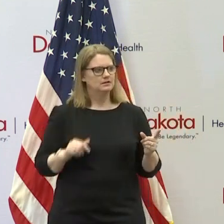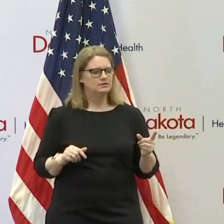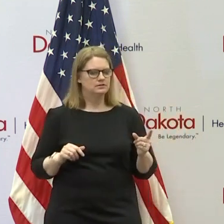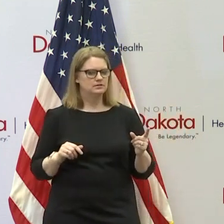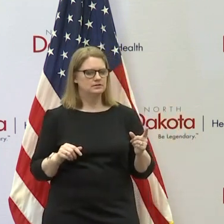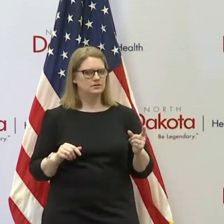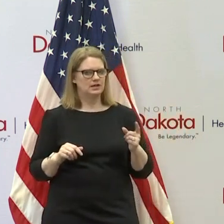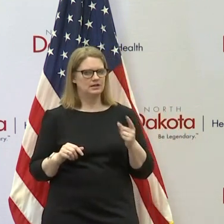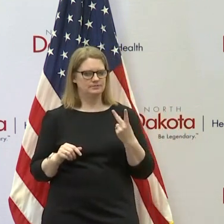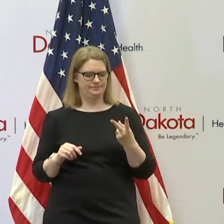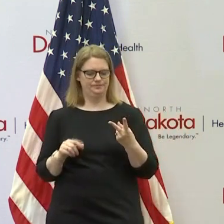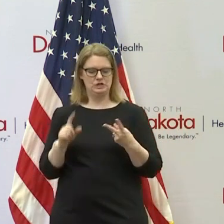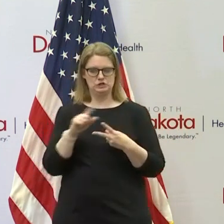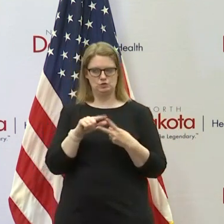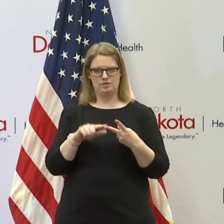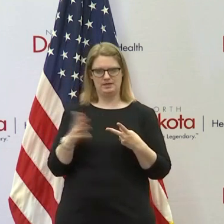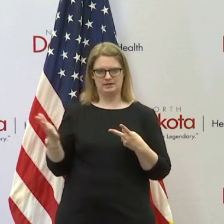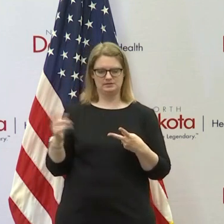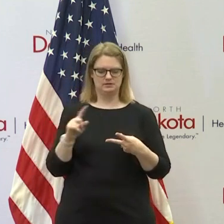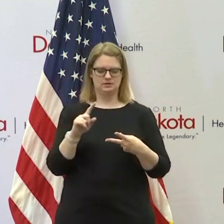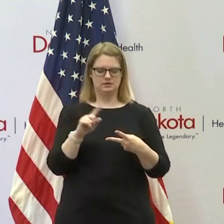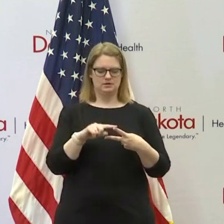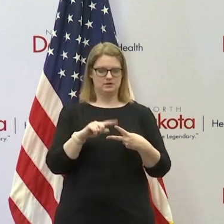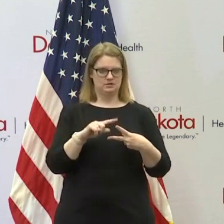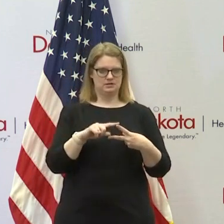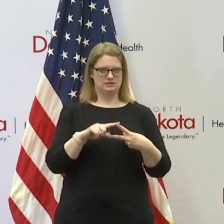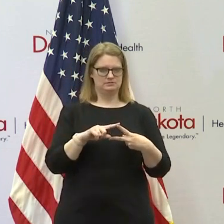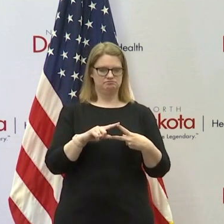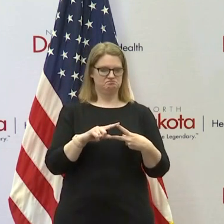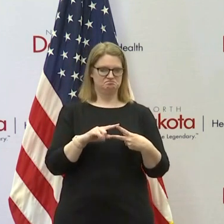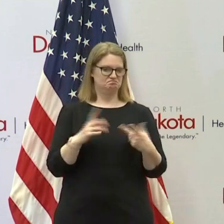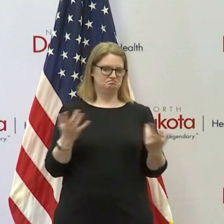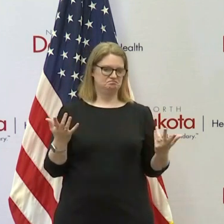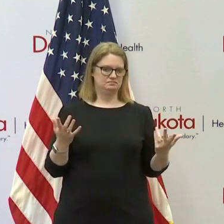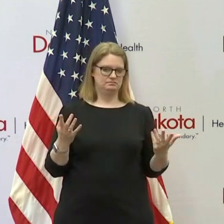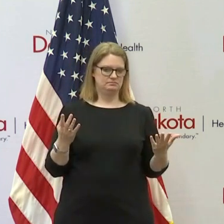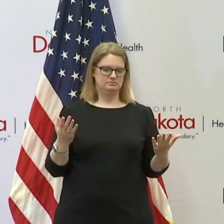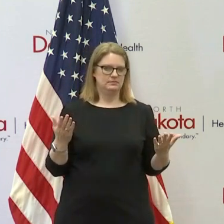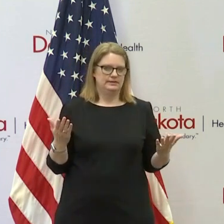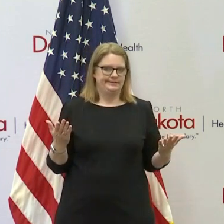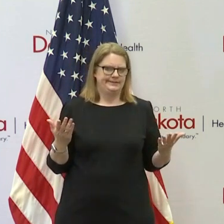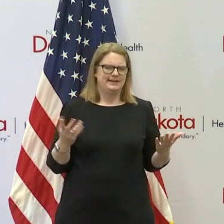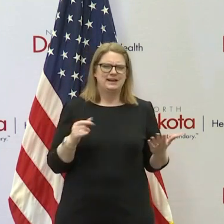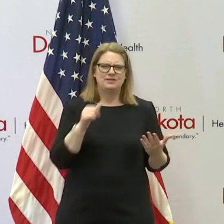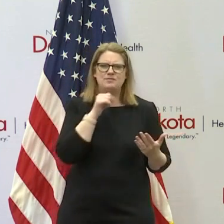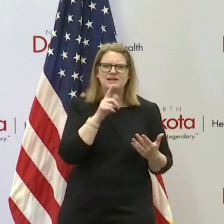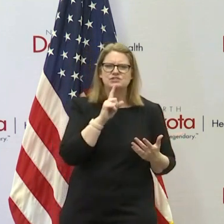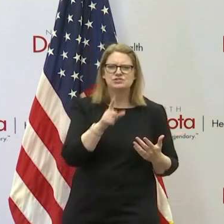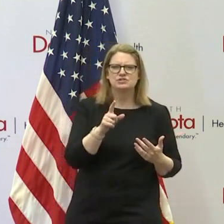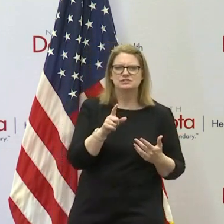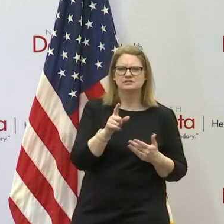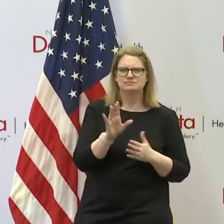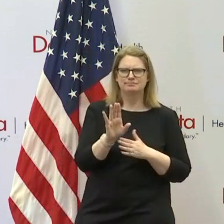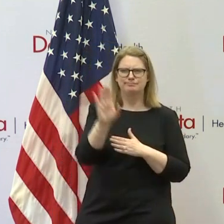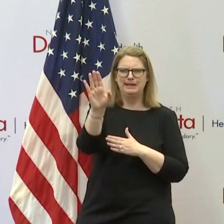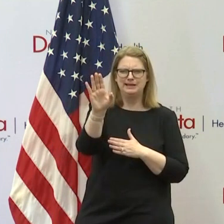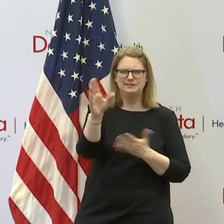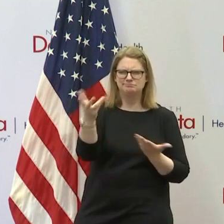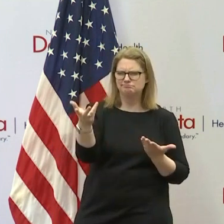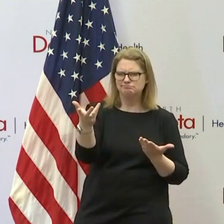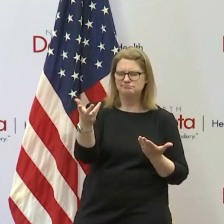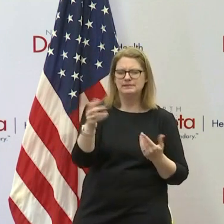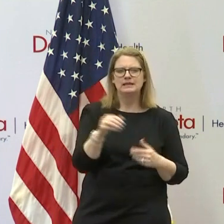Well, two things for Dave. One is, no, I've never thought, again, I'm not sure exactly what peak he's talking about,